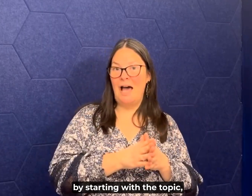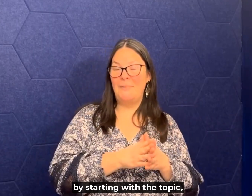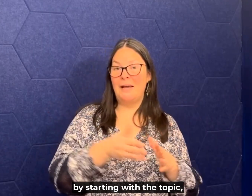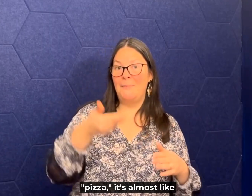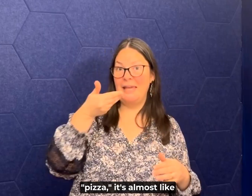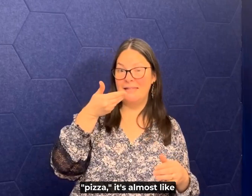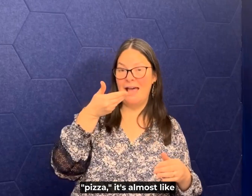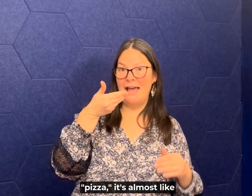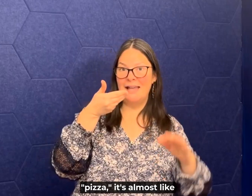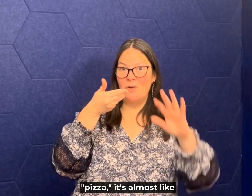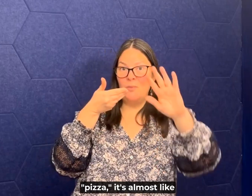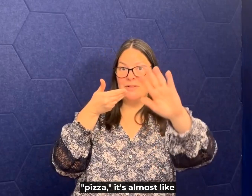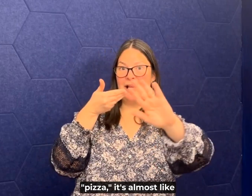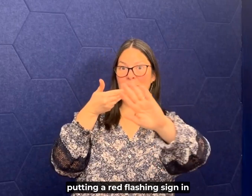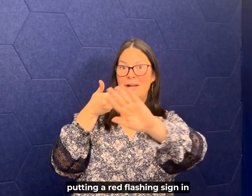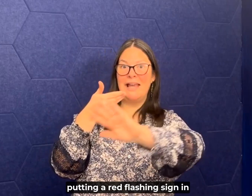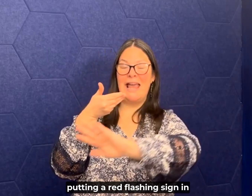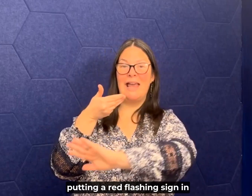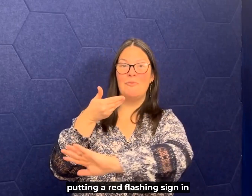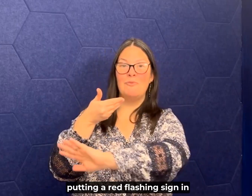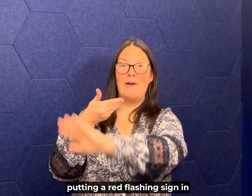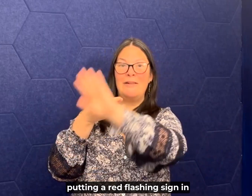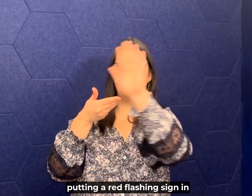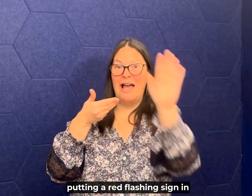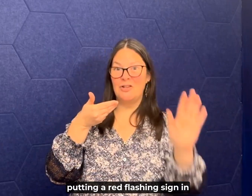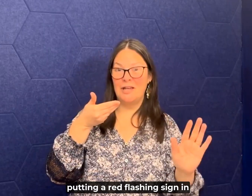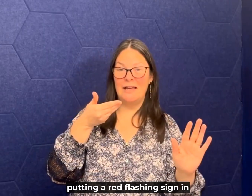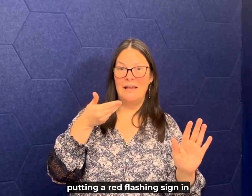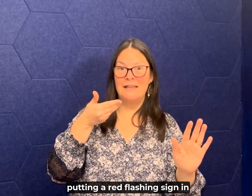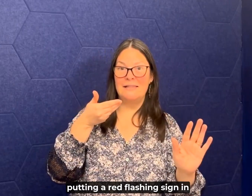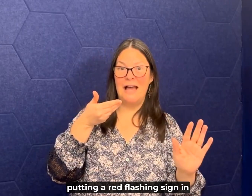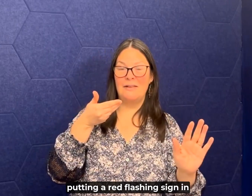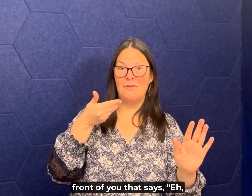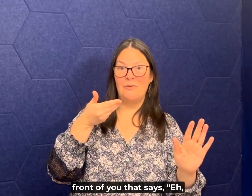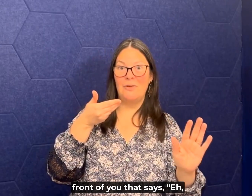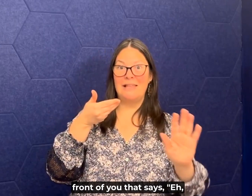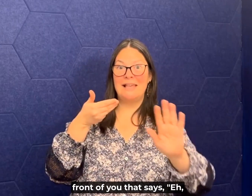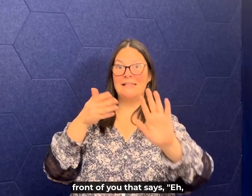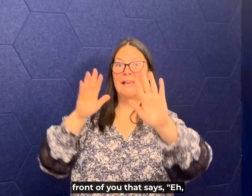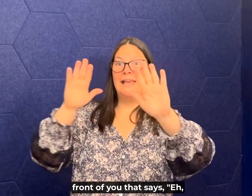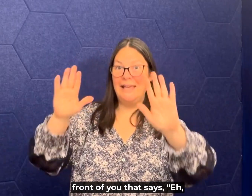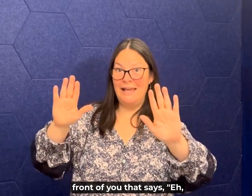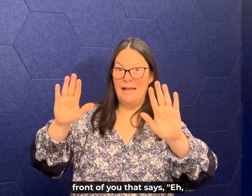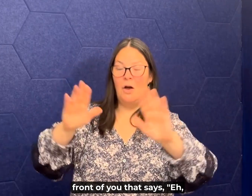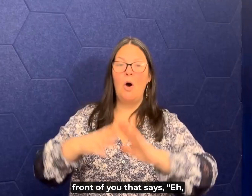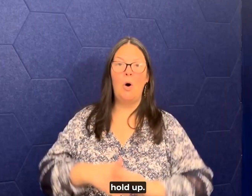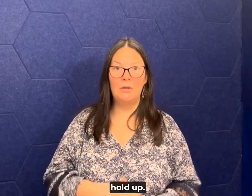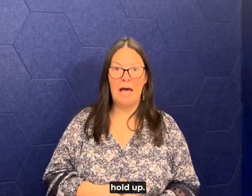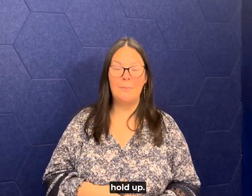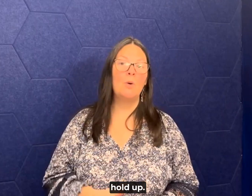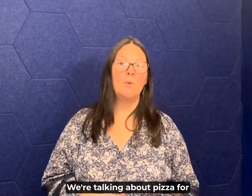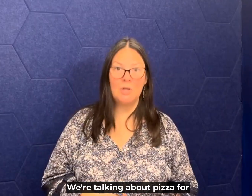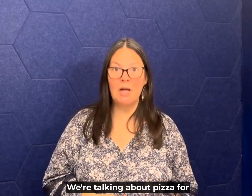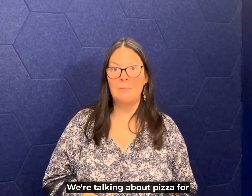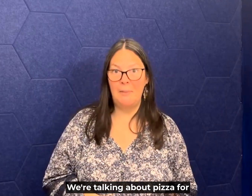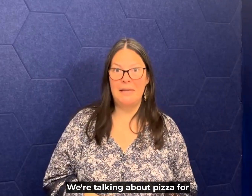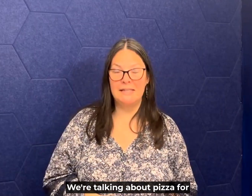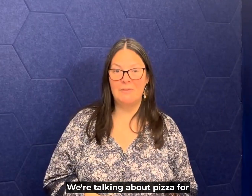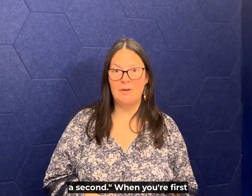topic pizza, it's almost like putting a red flashing sign in front of you that says, hold up, we're talking about pizza for a